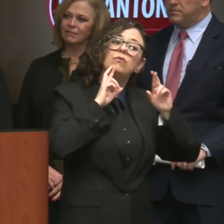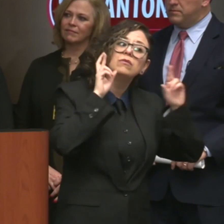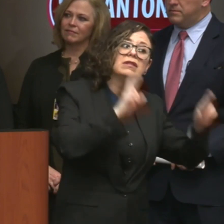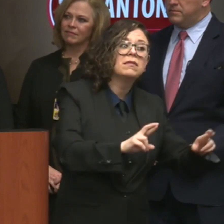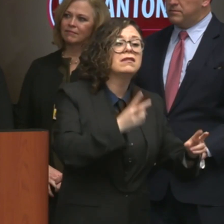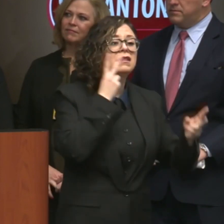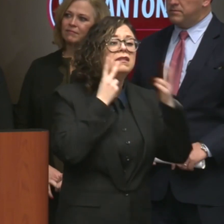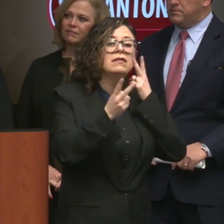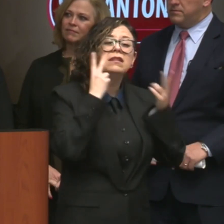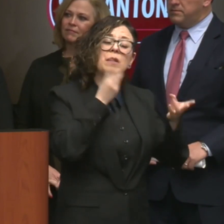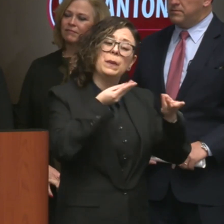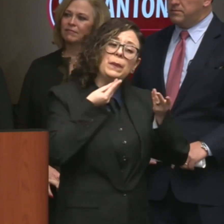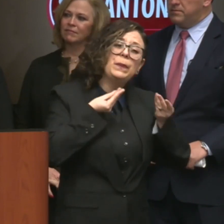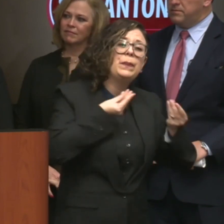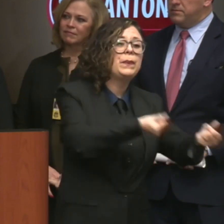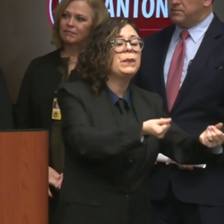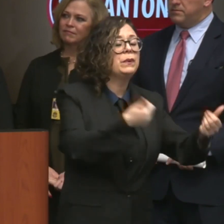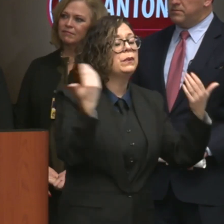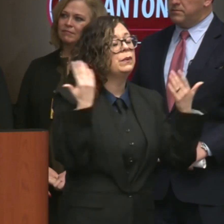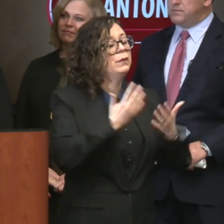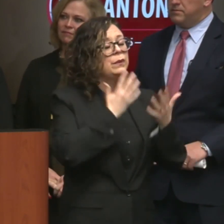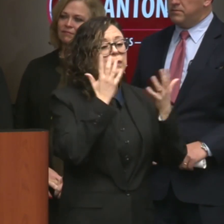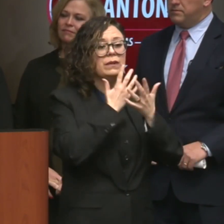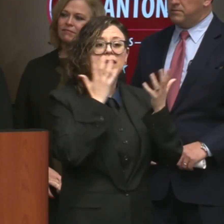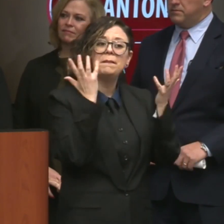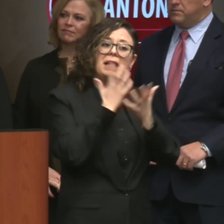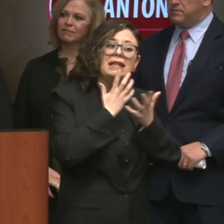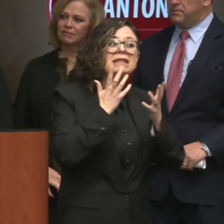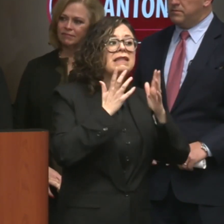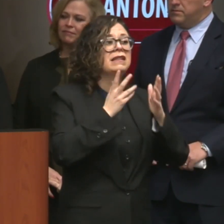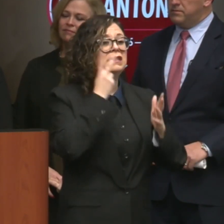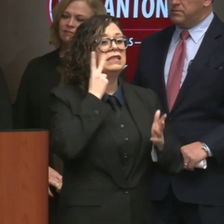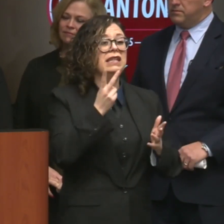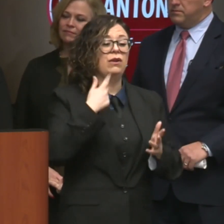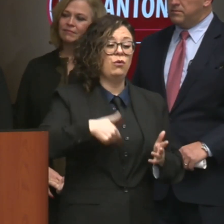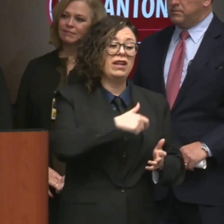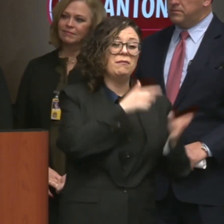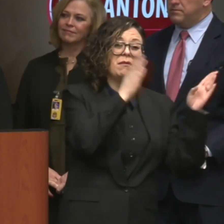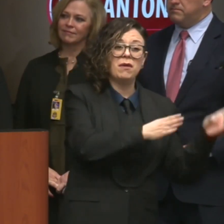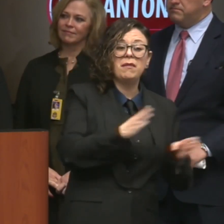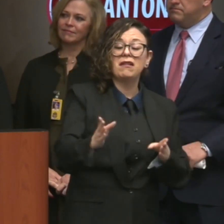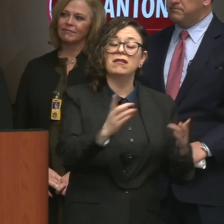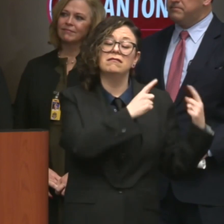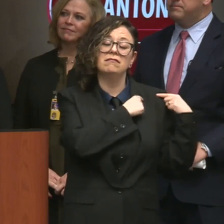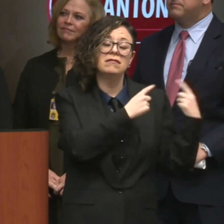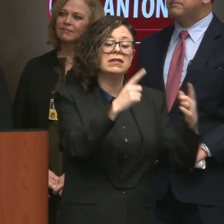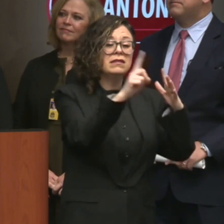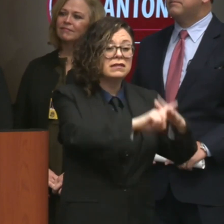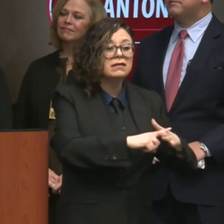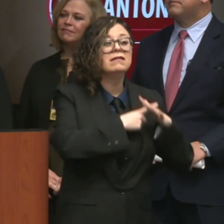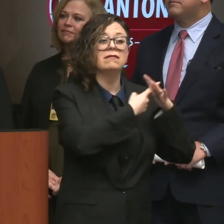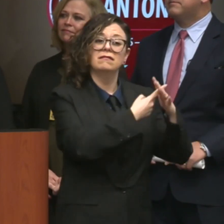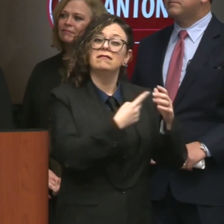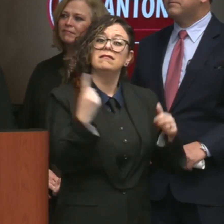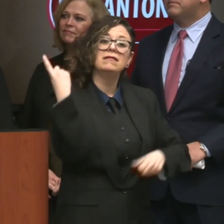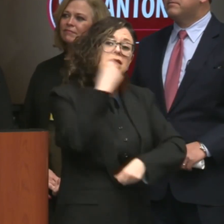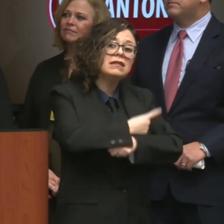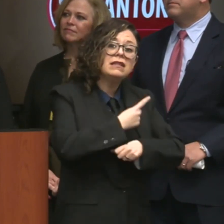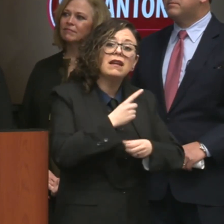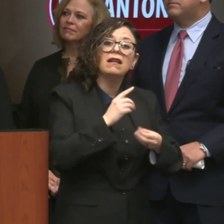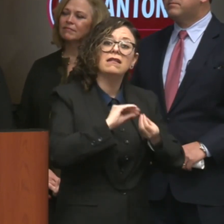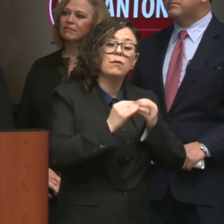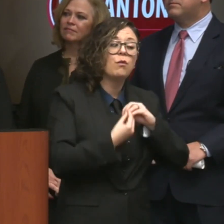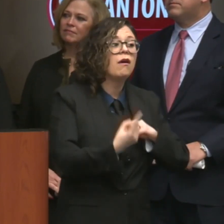how seamlessly it all went, I think, is a testament to the fact that we've been preparing for this since day one. Federal quarantine is